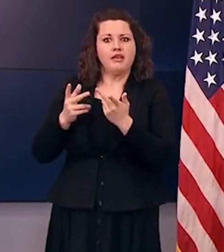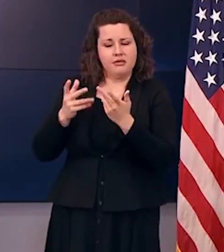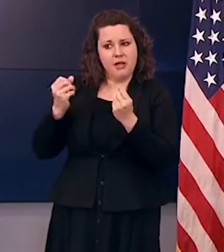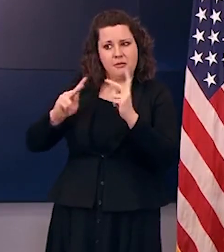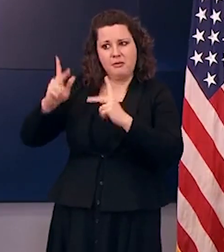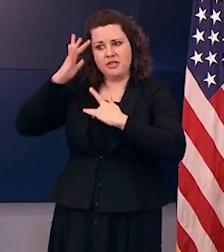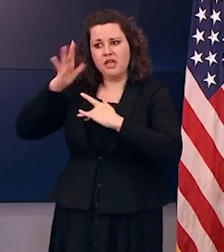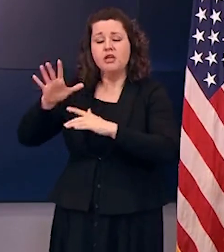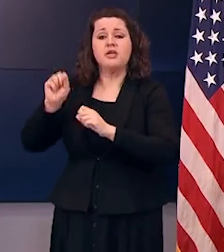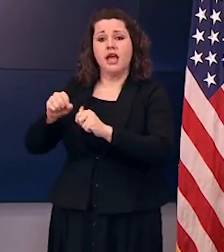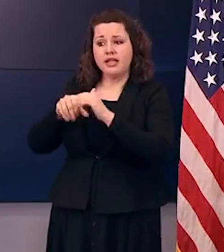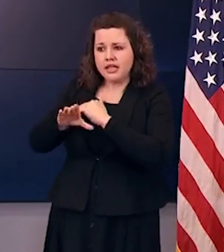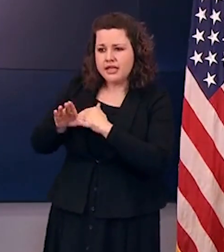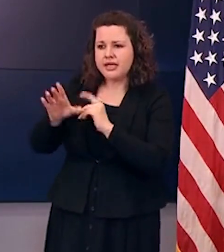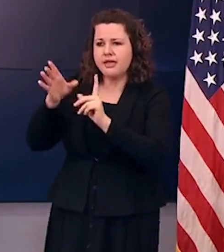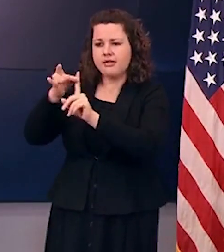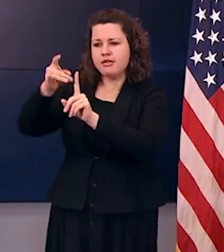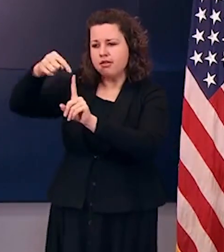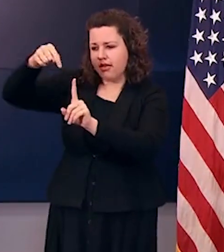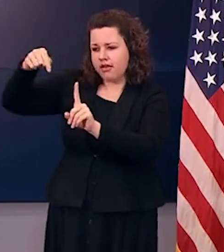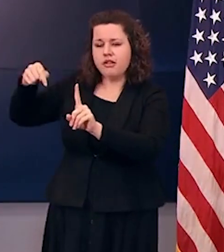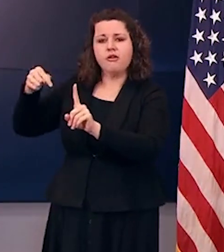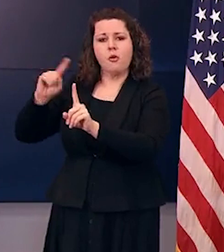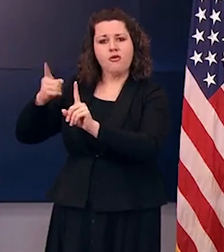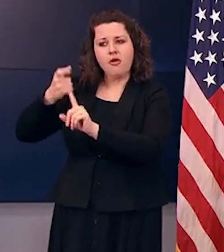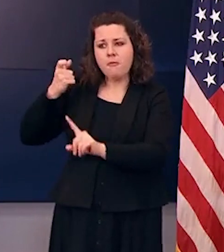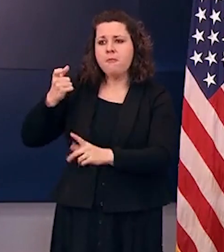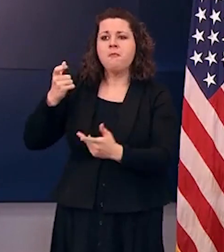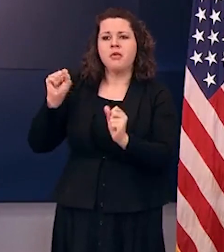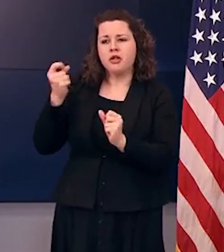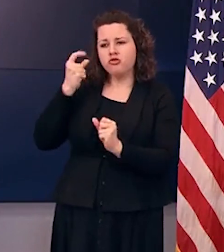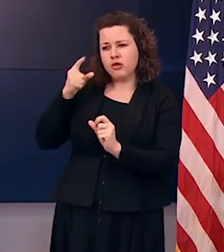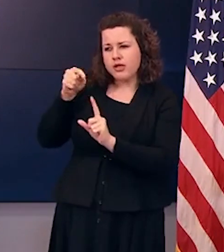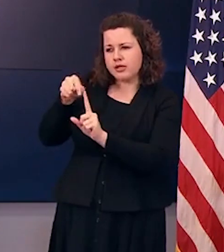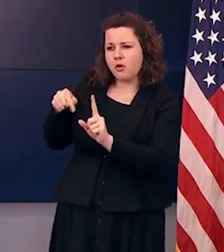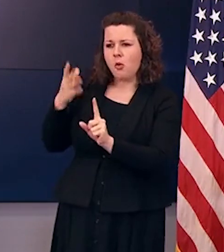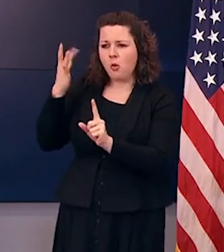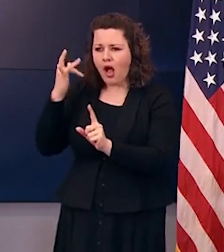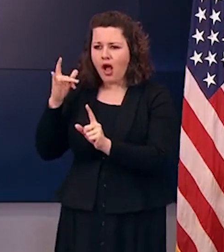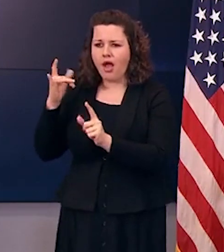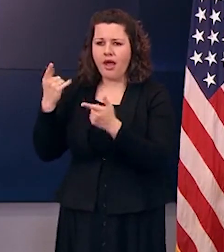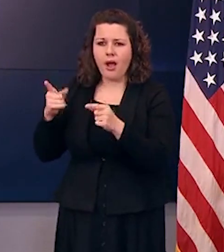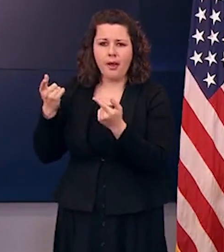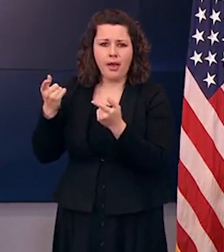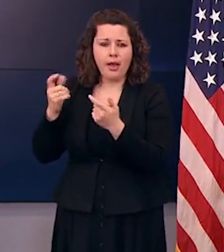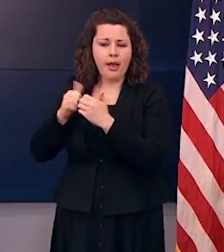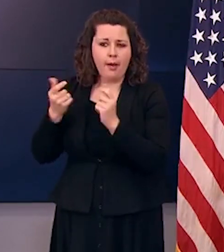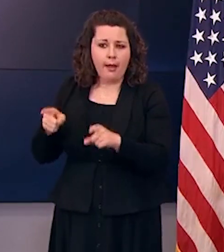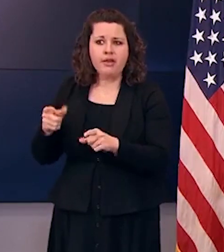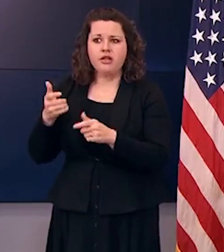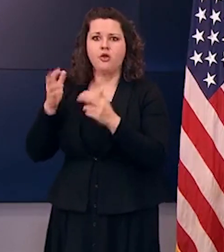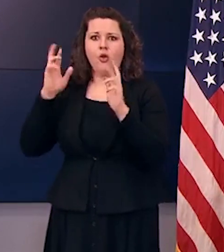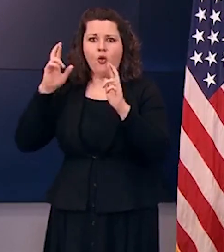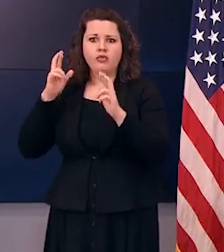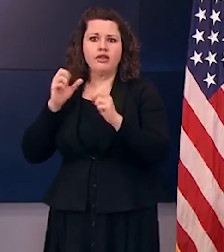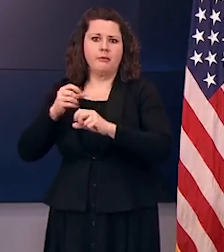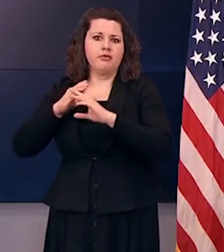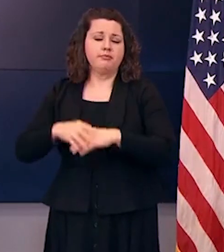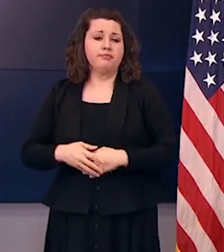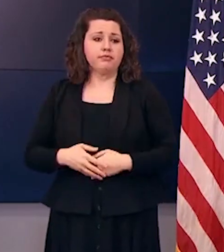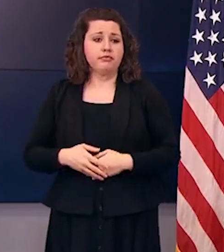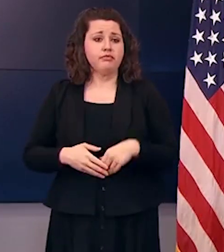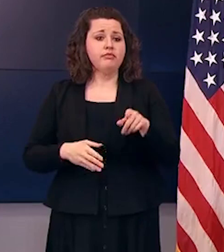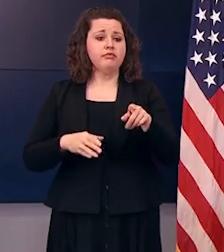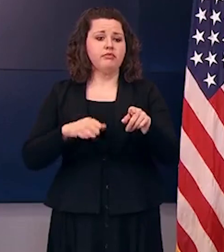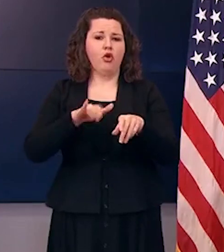there and do the contact tracing and start to better understand where that's coming from and why, and hopefully get in front of it. All right, we're going to go to Channel